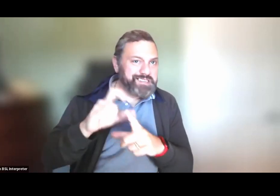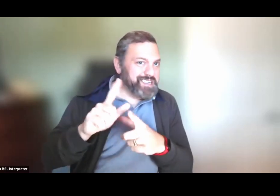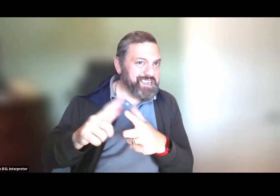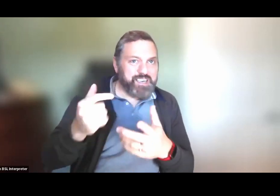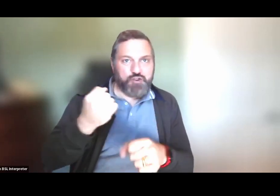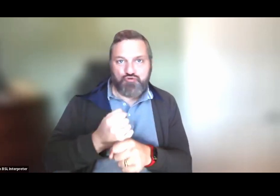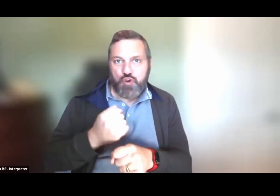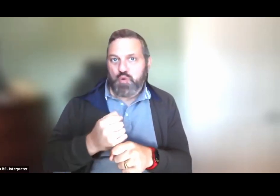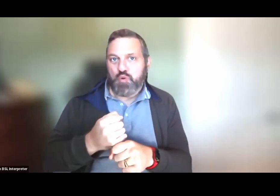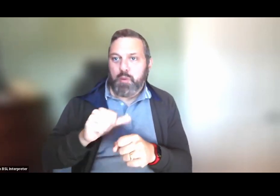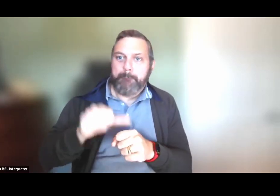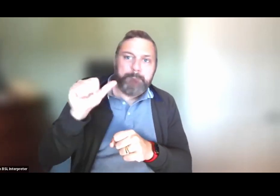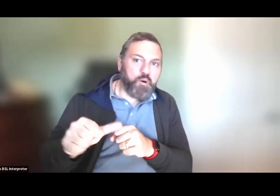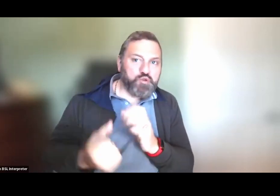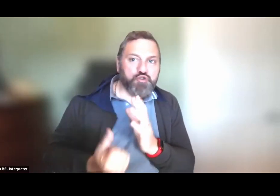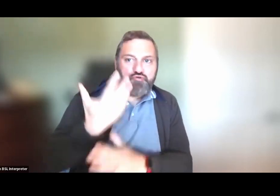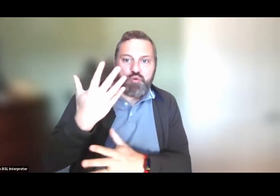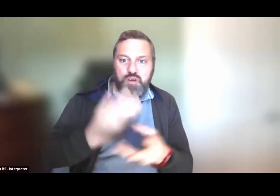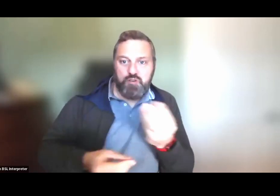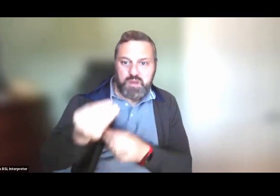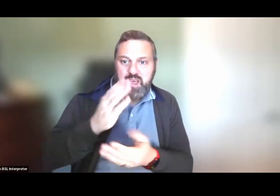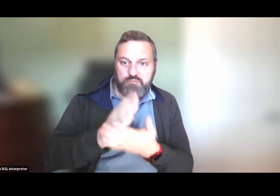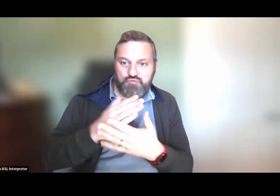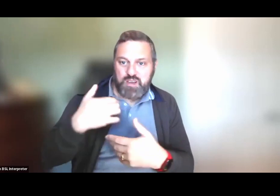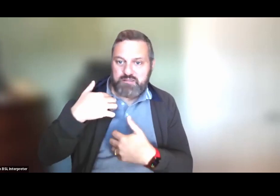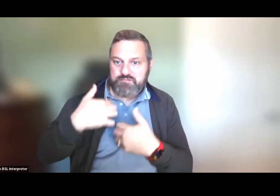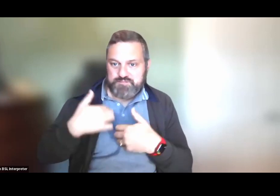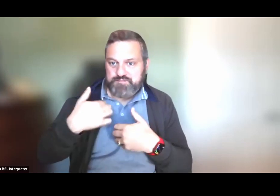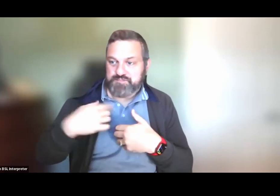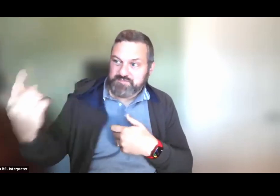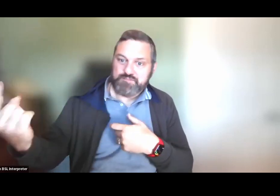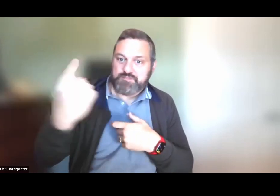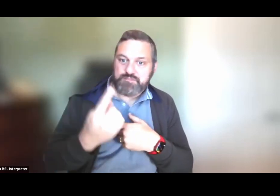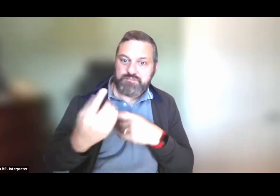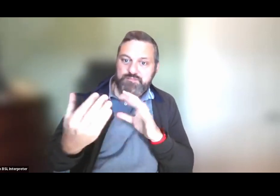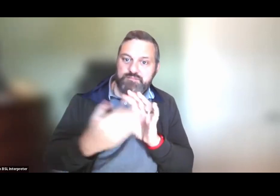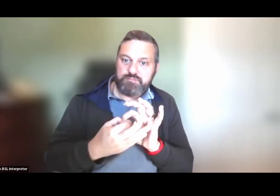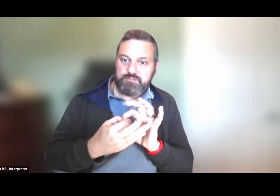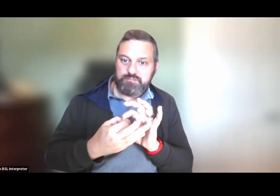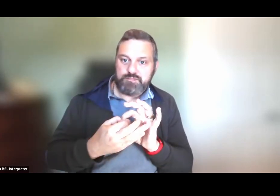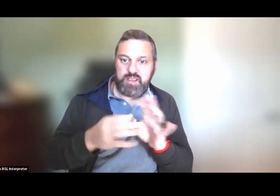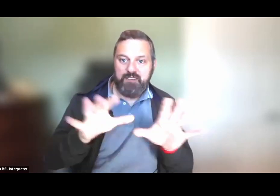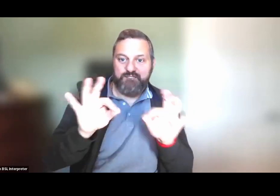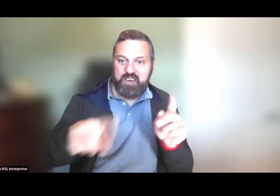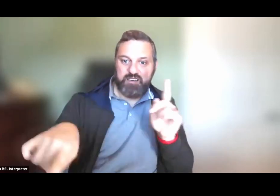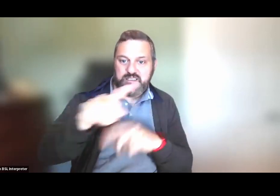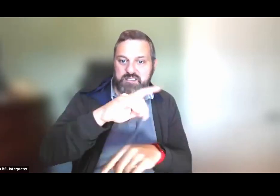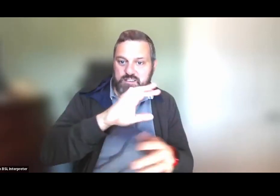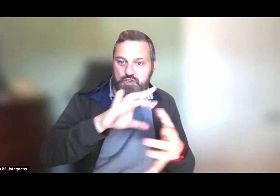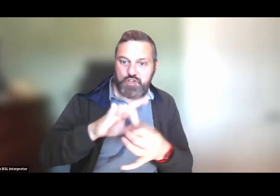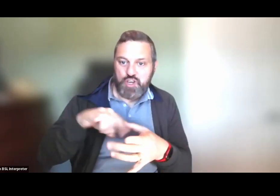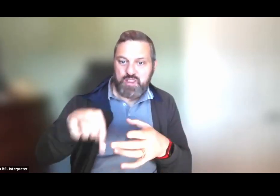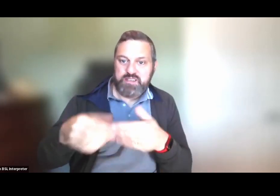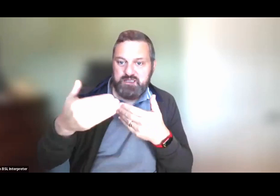need for a post-growth economy and all of this stuff. I'm super excited that he is going to be joining us, and I invite all of you to come to that